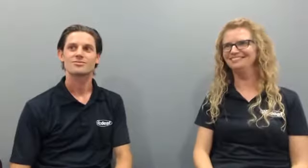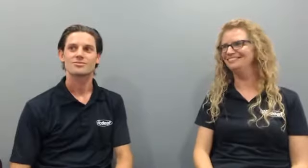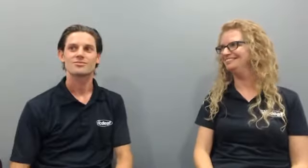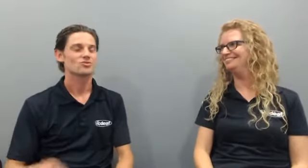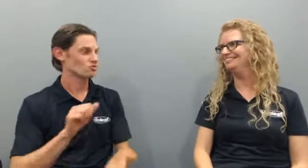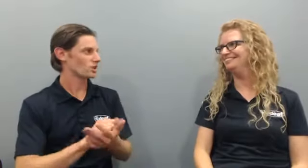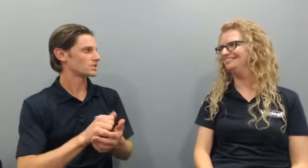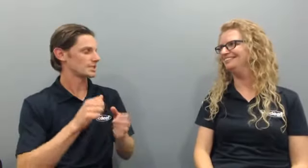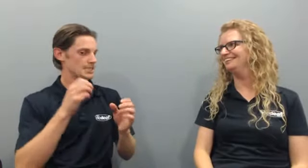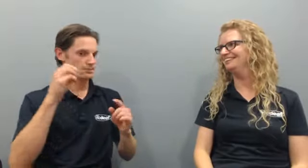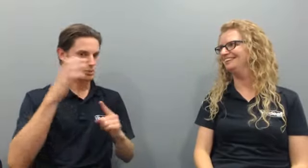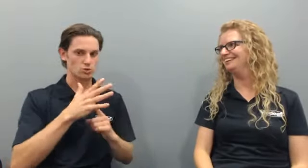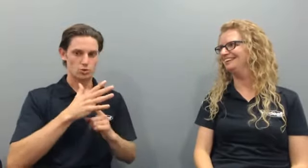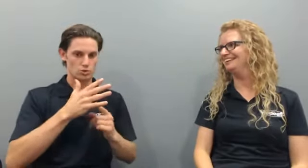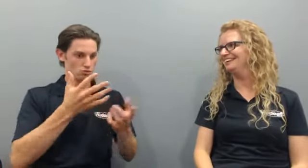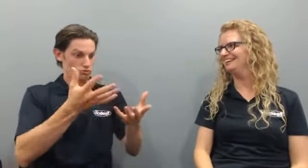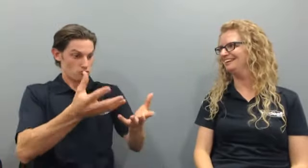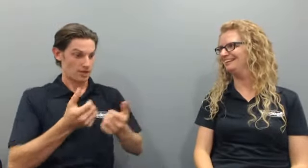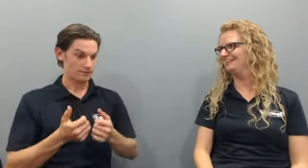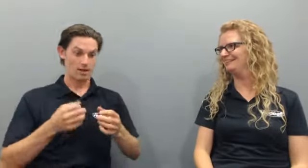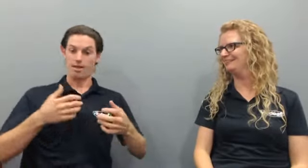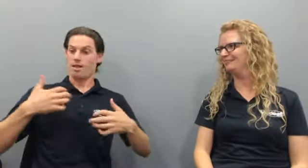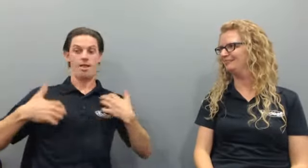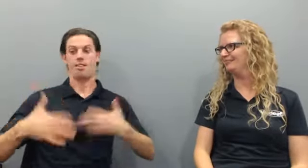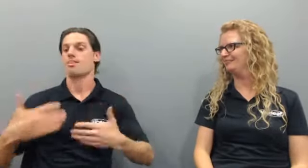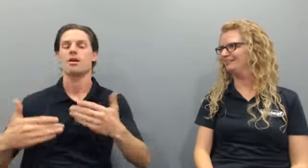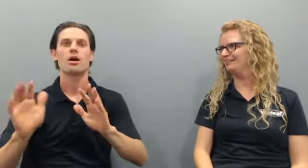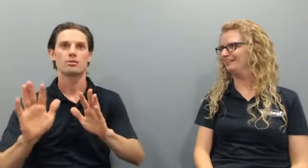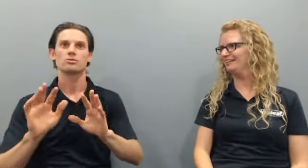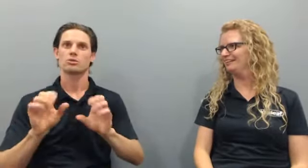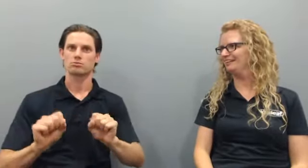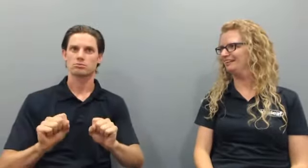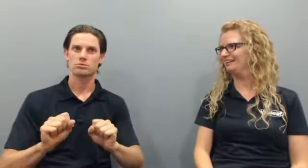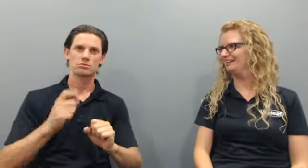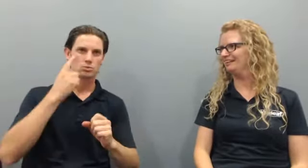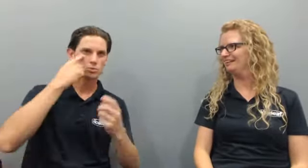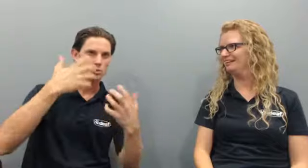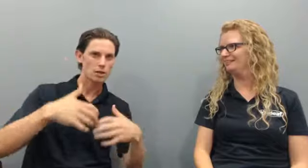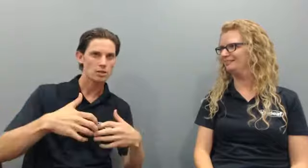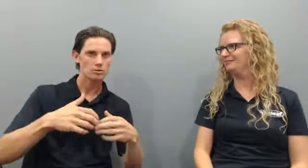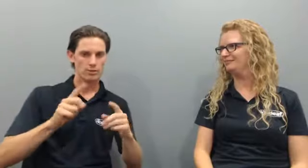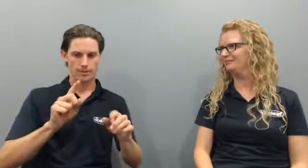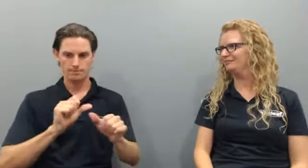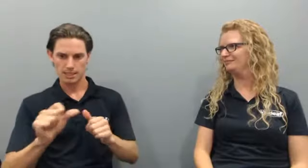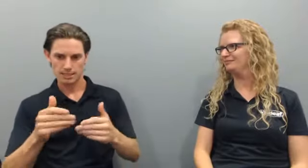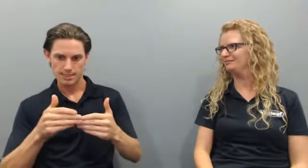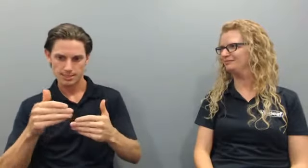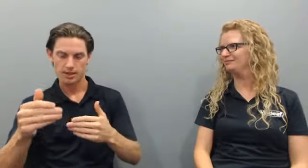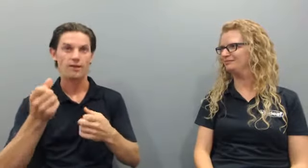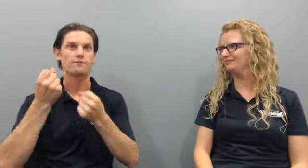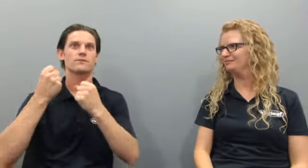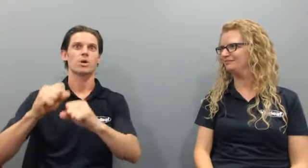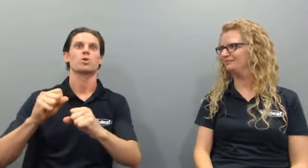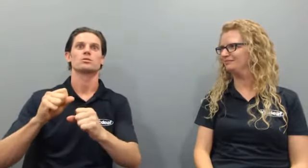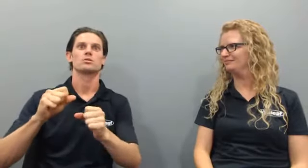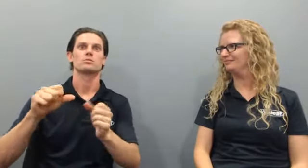most in your day-to-day life. That's right. It's really important to get your plan, and when you get your plan, really sit down and